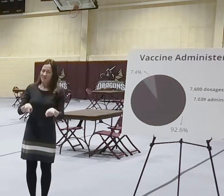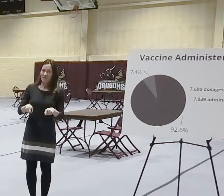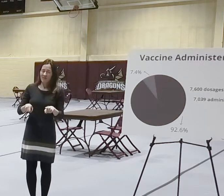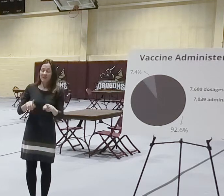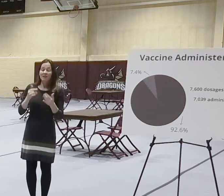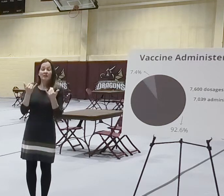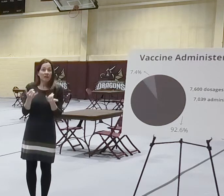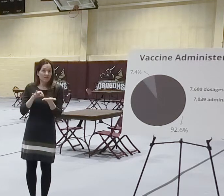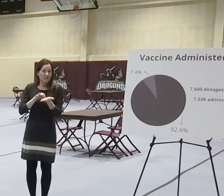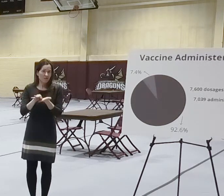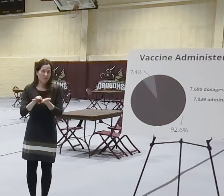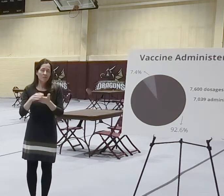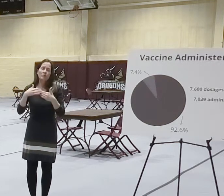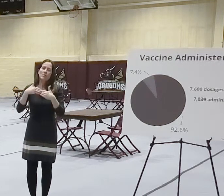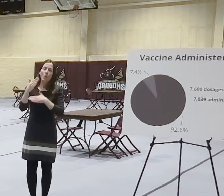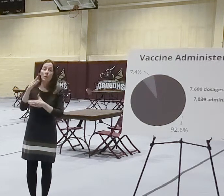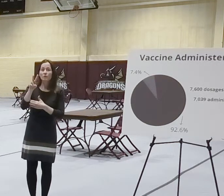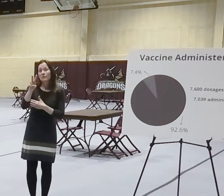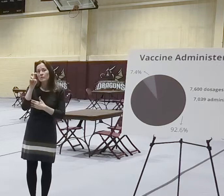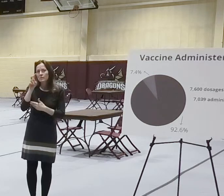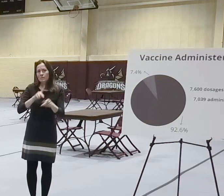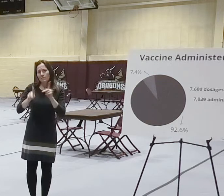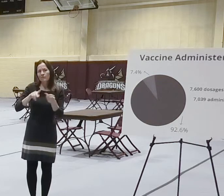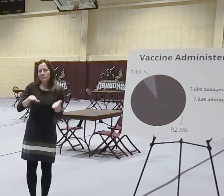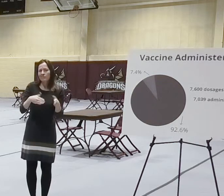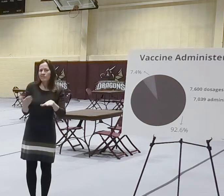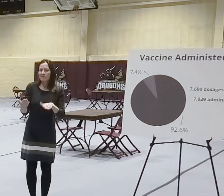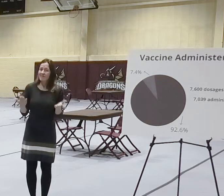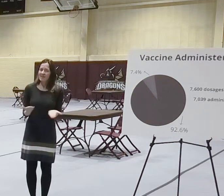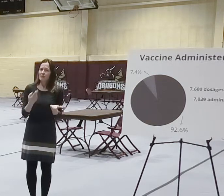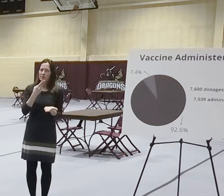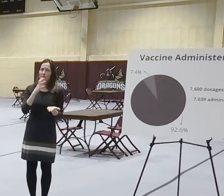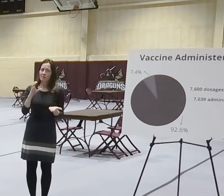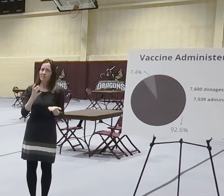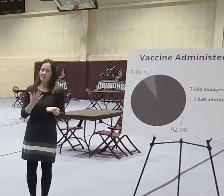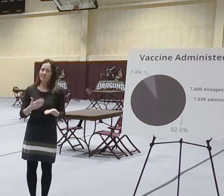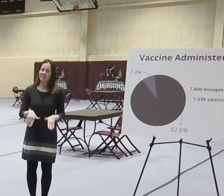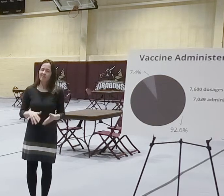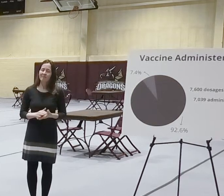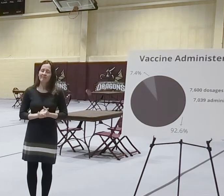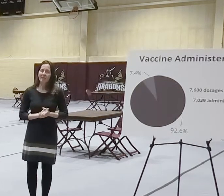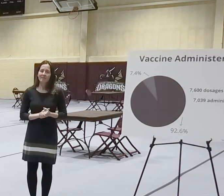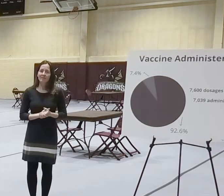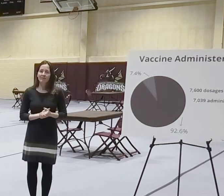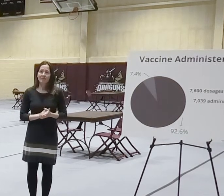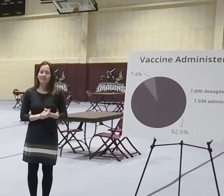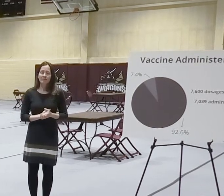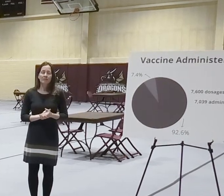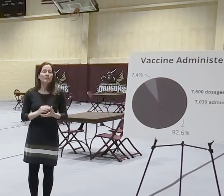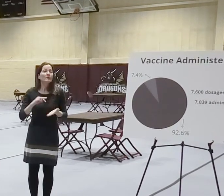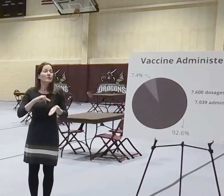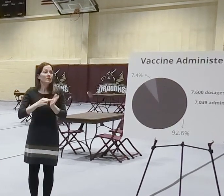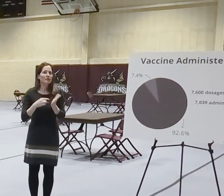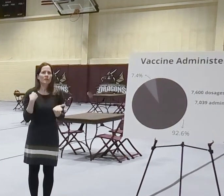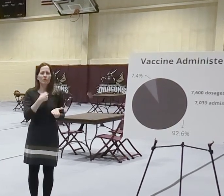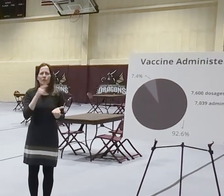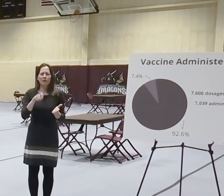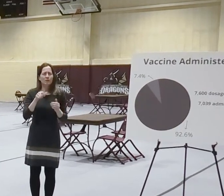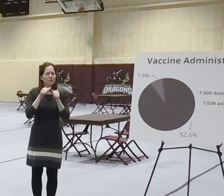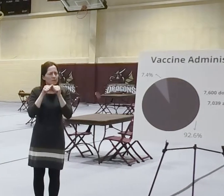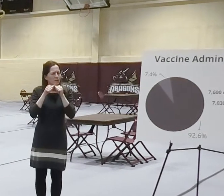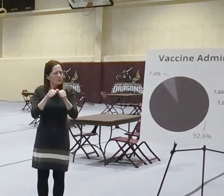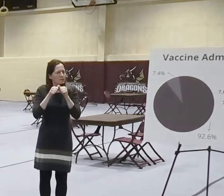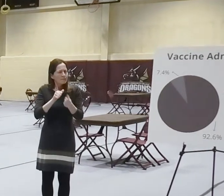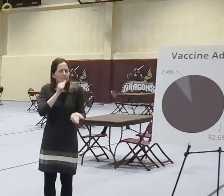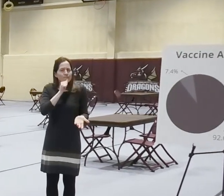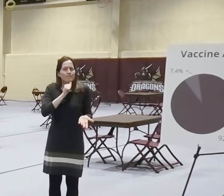than 200 deaths of Howard County residents. We must continue to practice